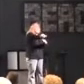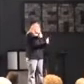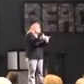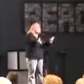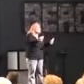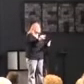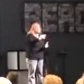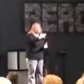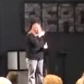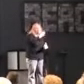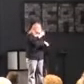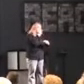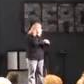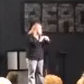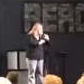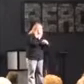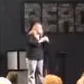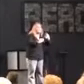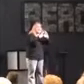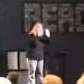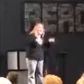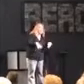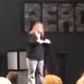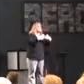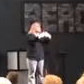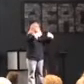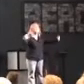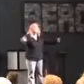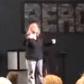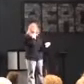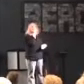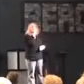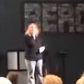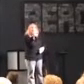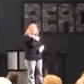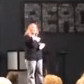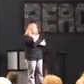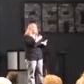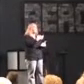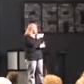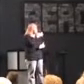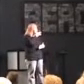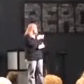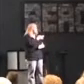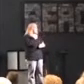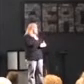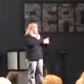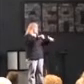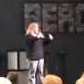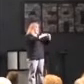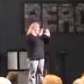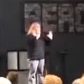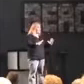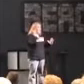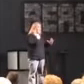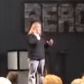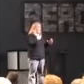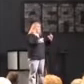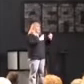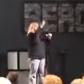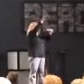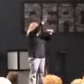He built stuff. My dad built houses and fences and sheds. We had a playhouse that had a fireman's pole